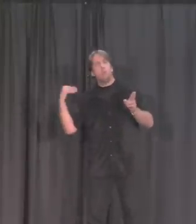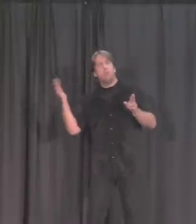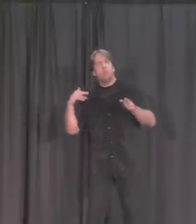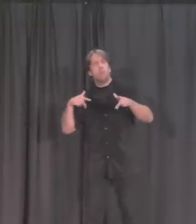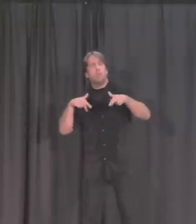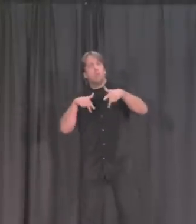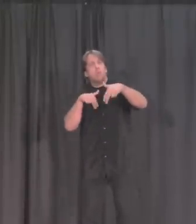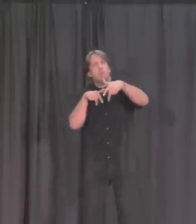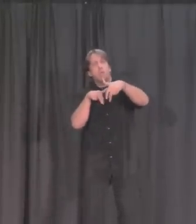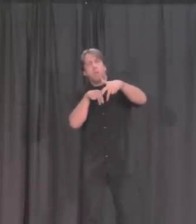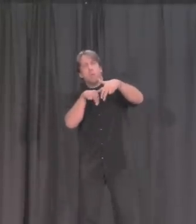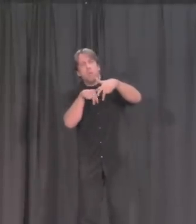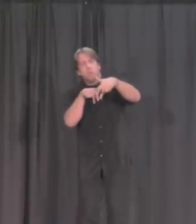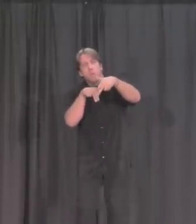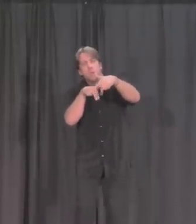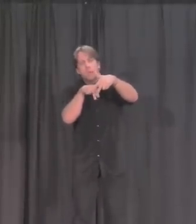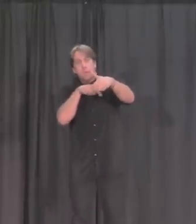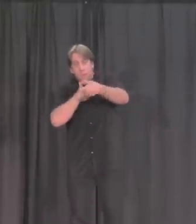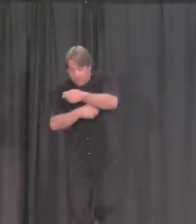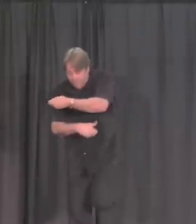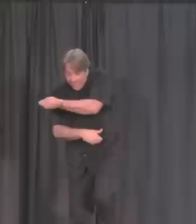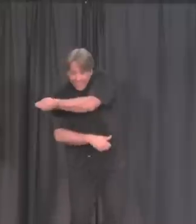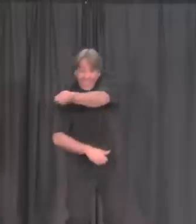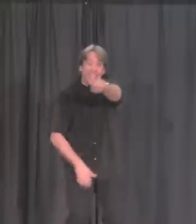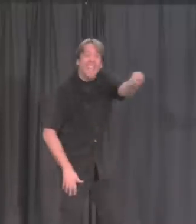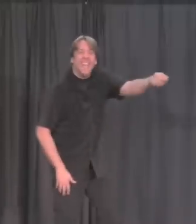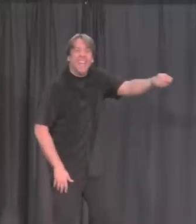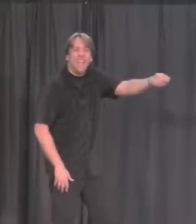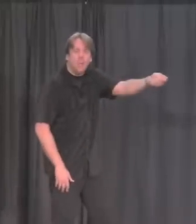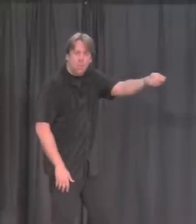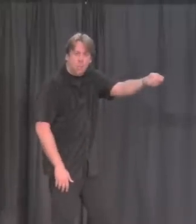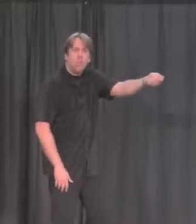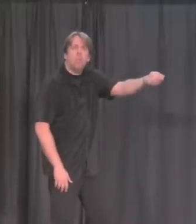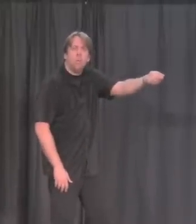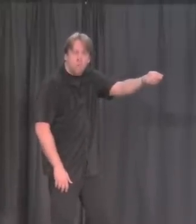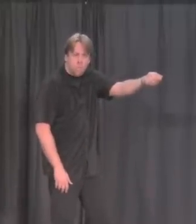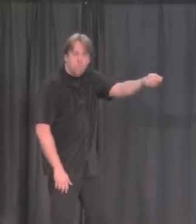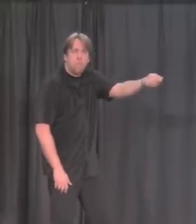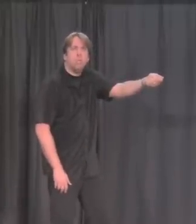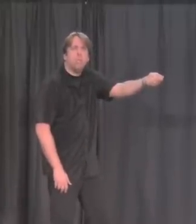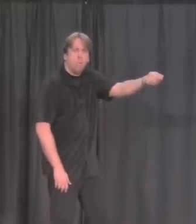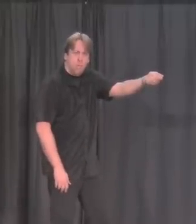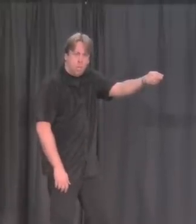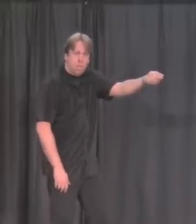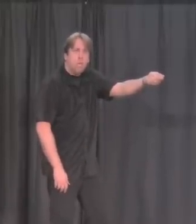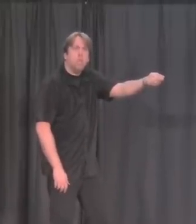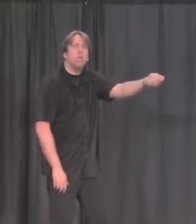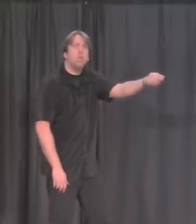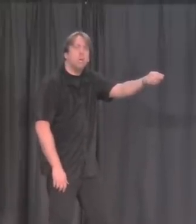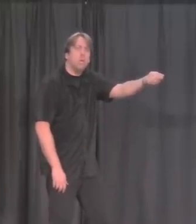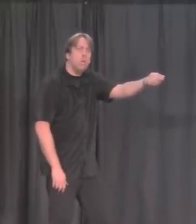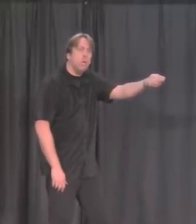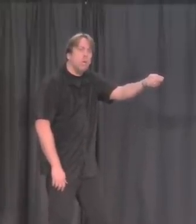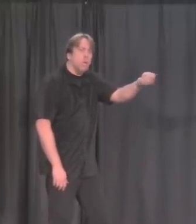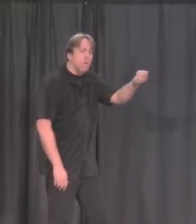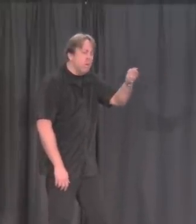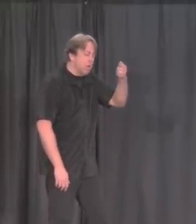Let's hurry up and go. Let's see what's going on in my parents' bedroom. And we opened the door and looked